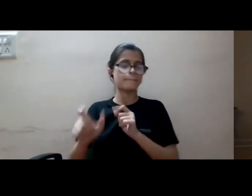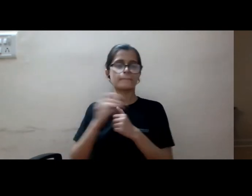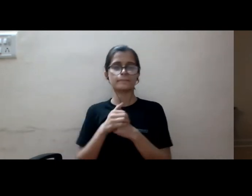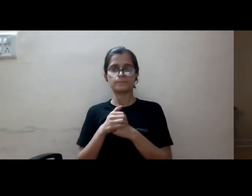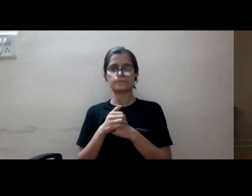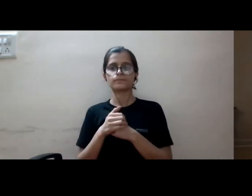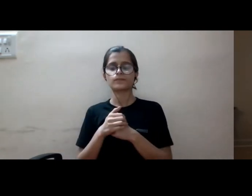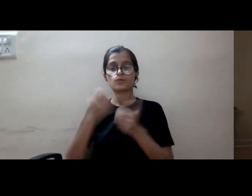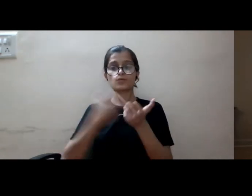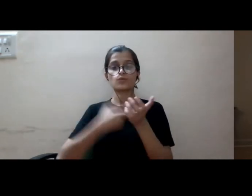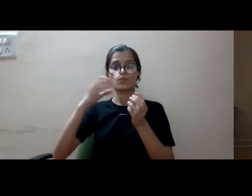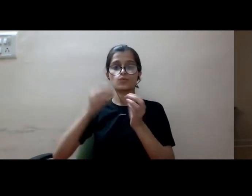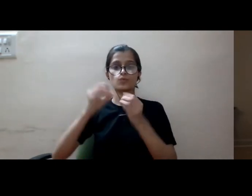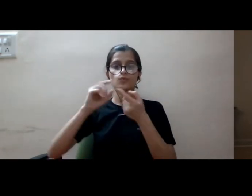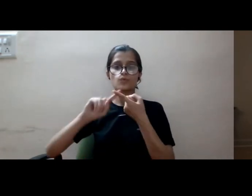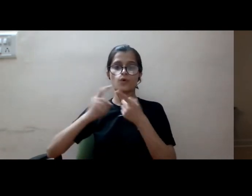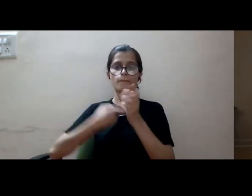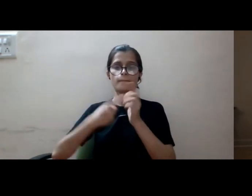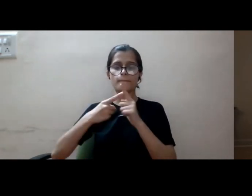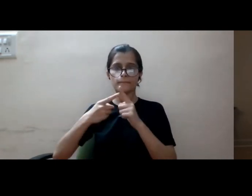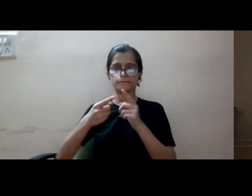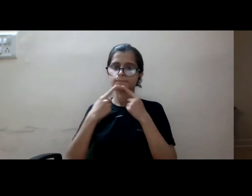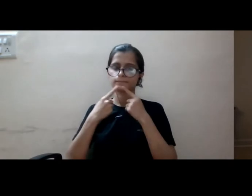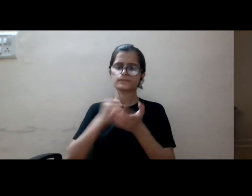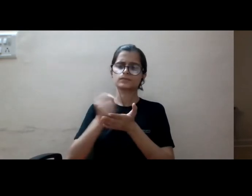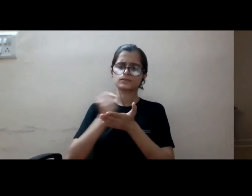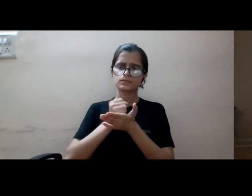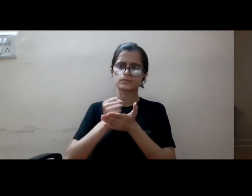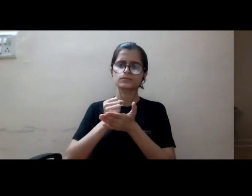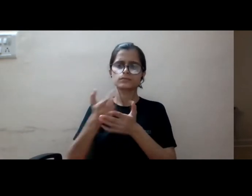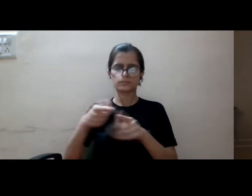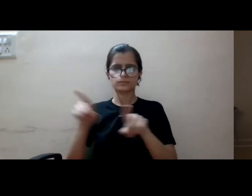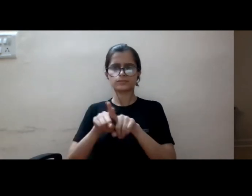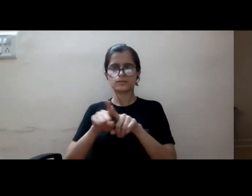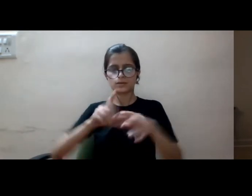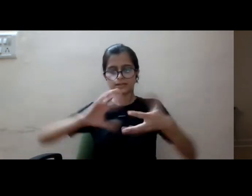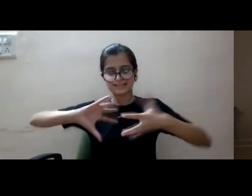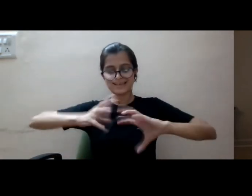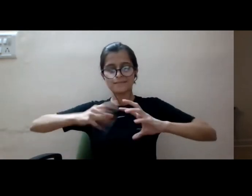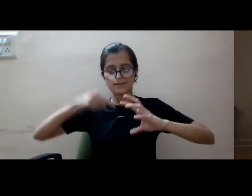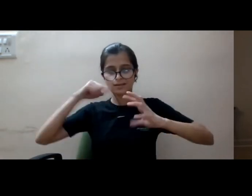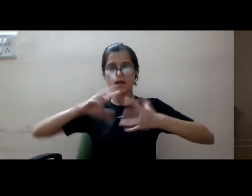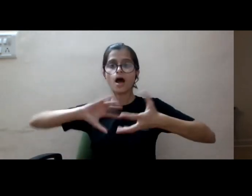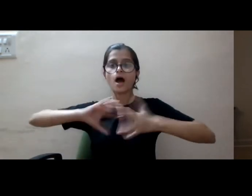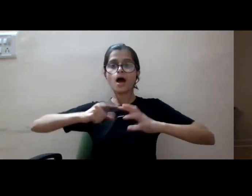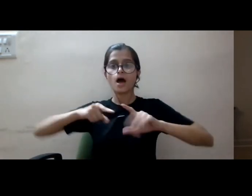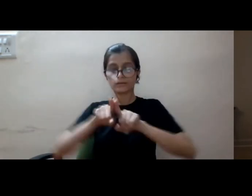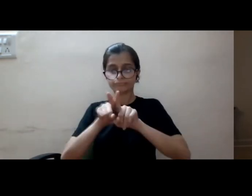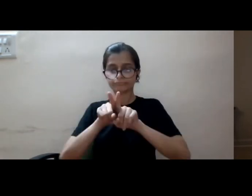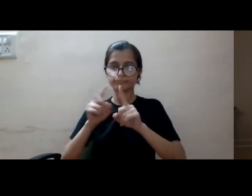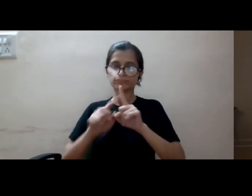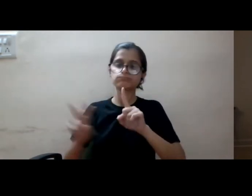Jason Roberts writes, until the invention of the internal combustion engine, the most prolific traveler in